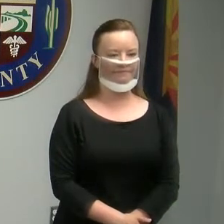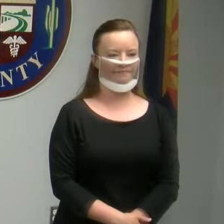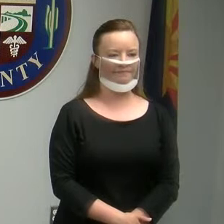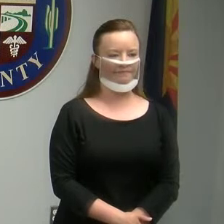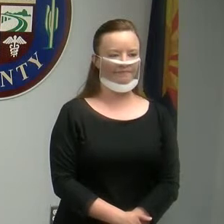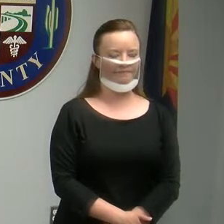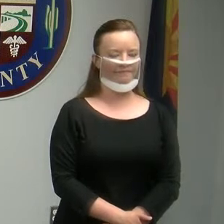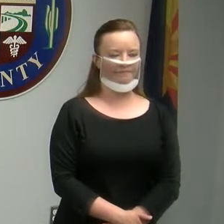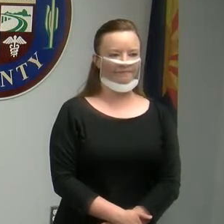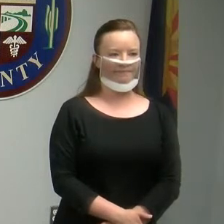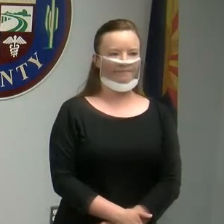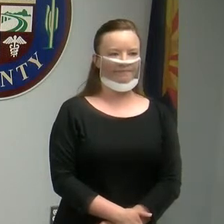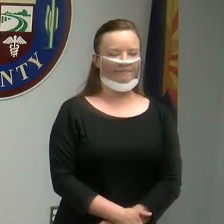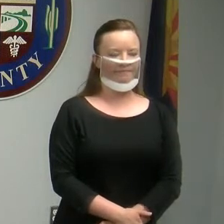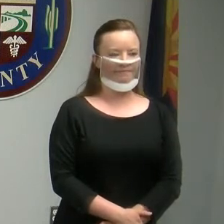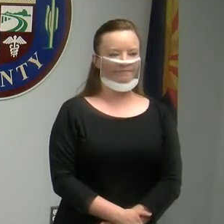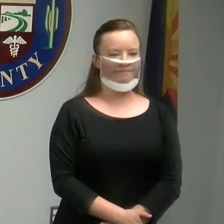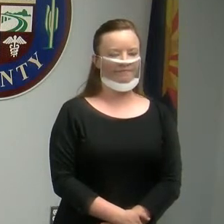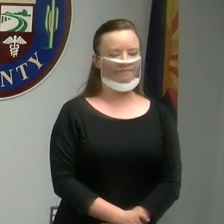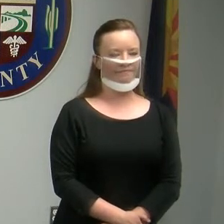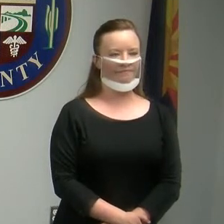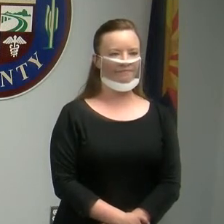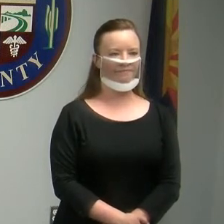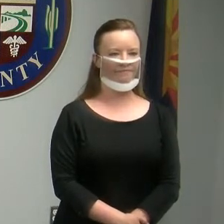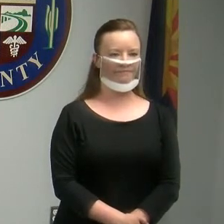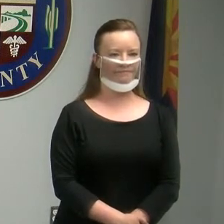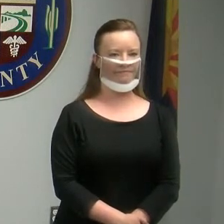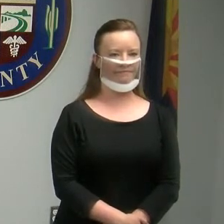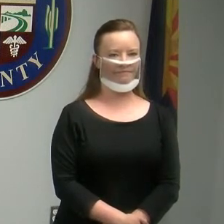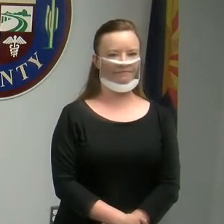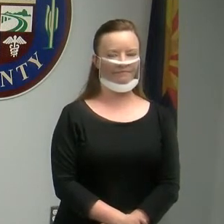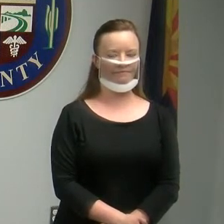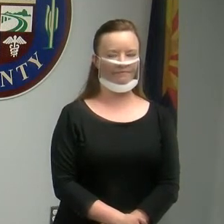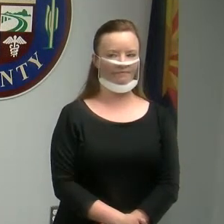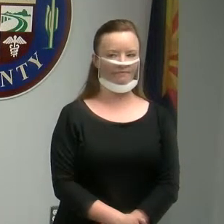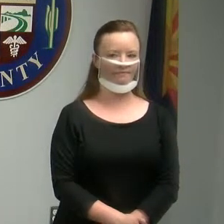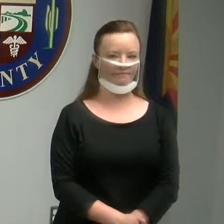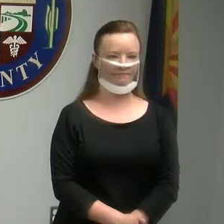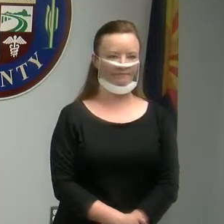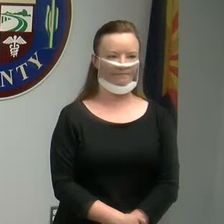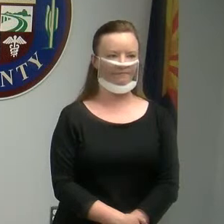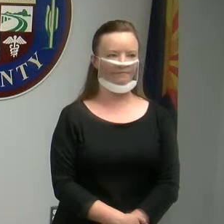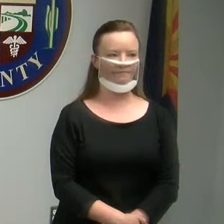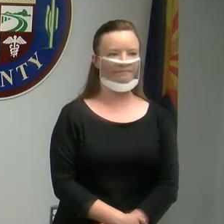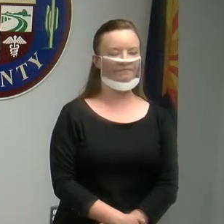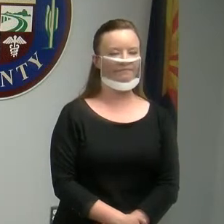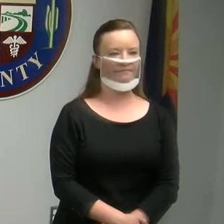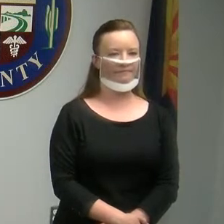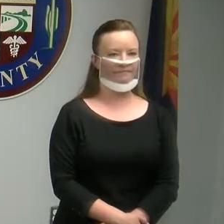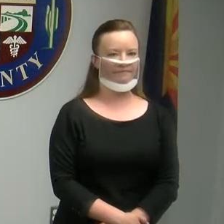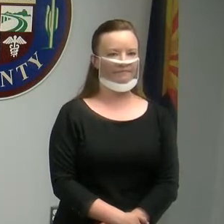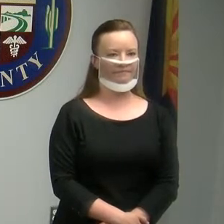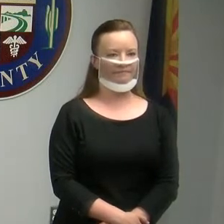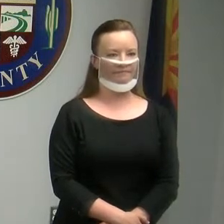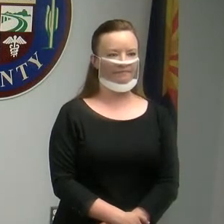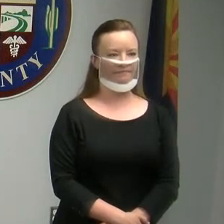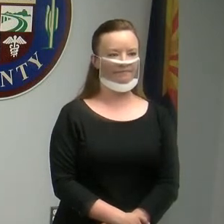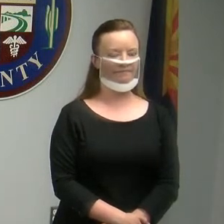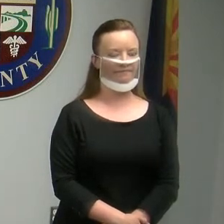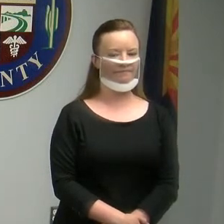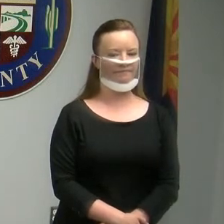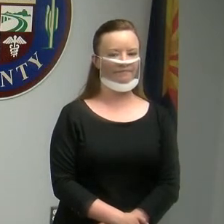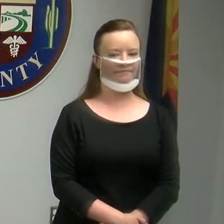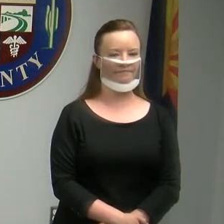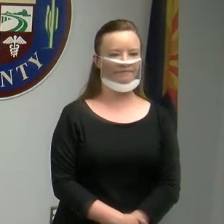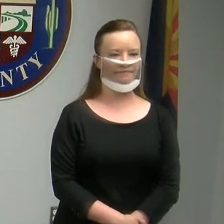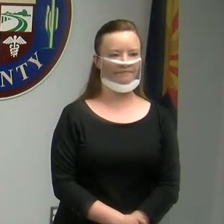Bueno, la pregunta es, ¿cuál es el porcentaje de latinos con COVID-19 en el condado? Bueno, esa pregunta la podemos contestar